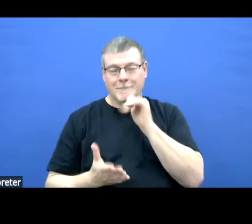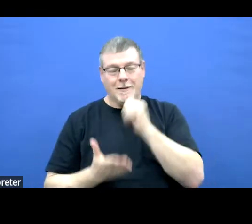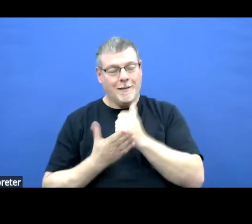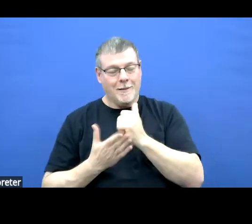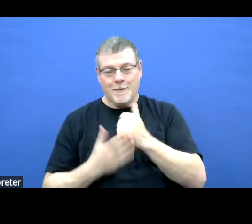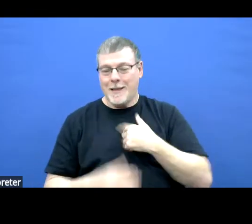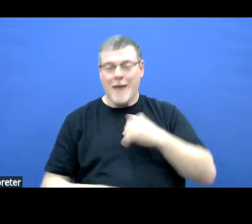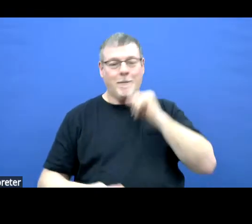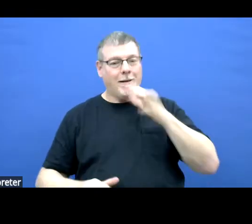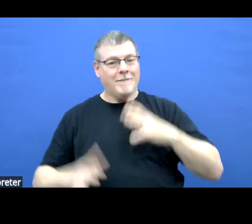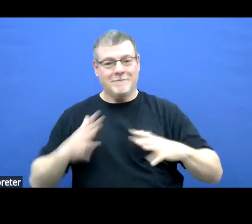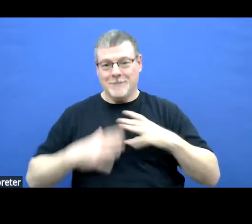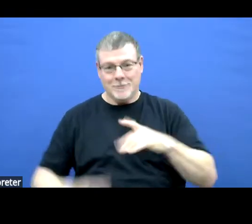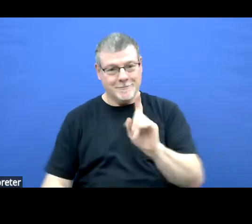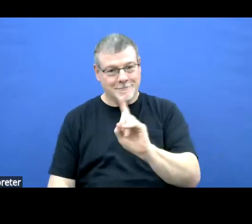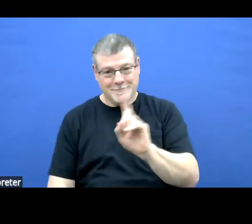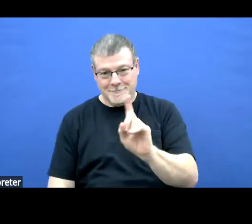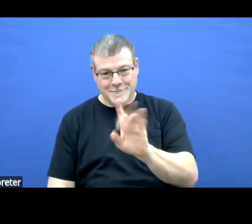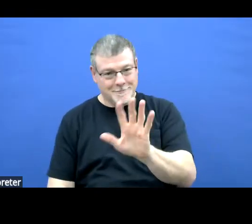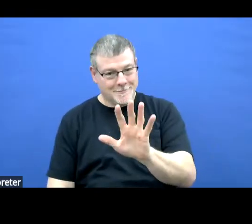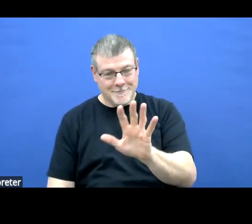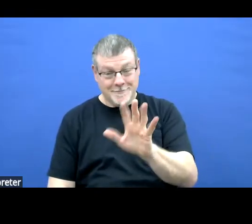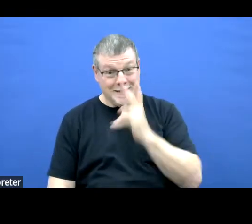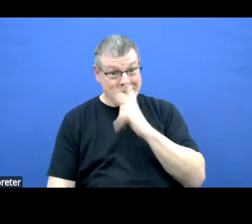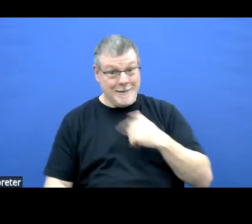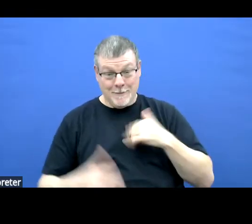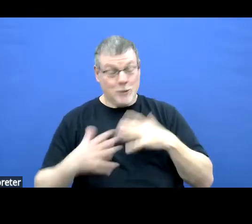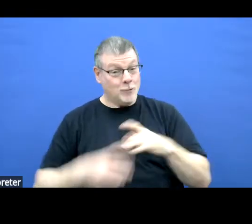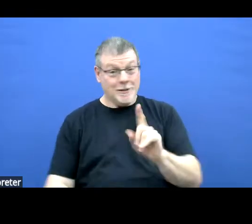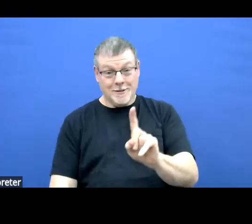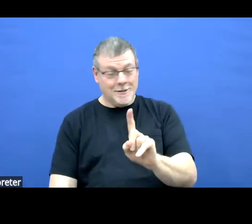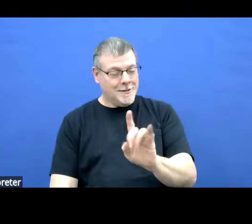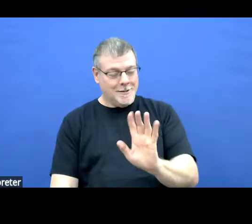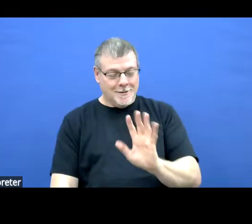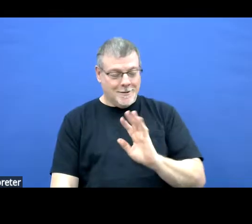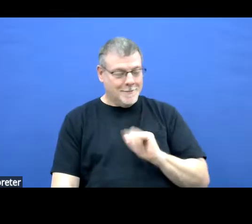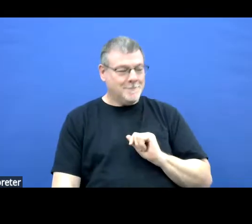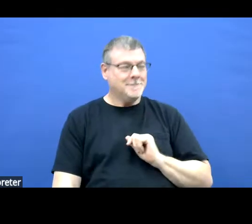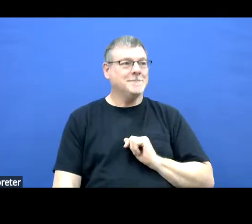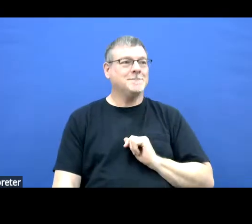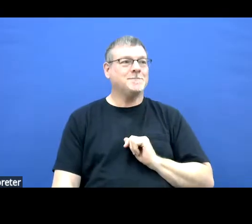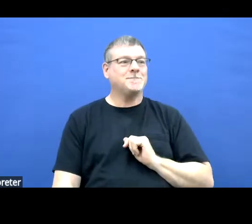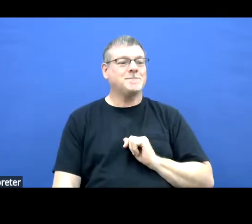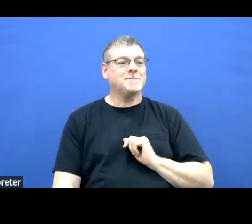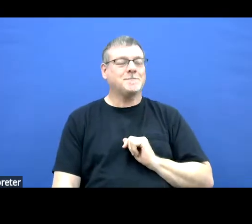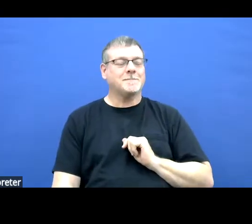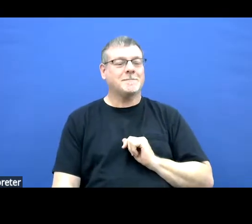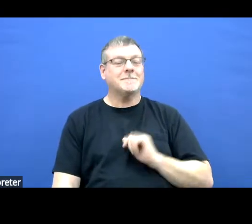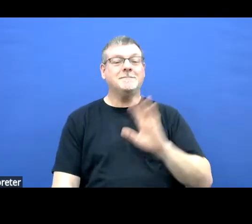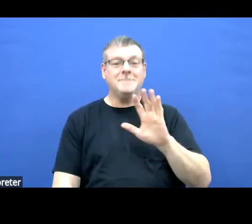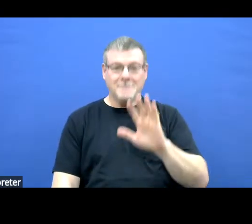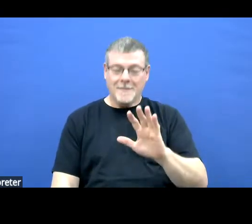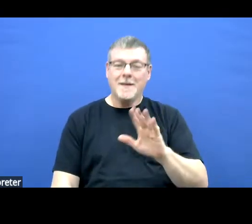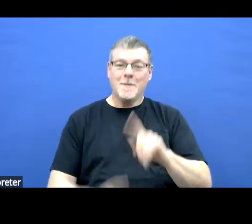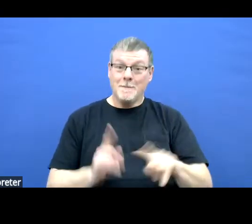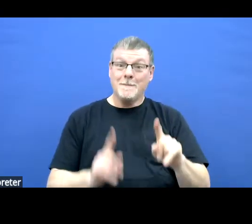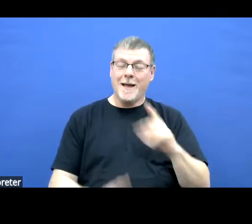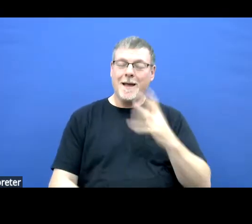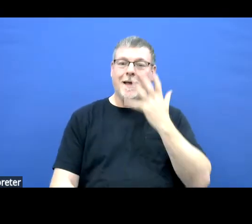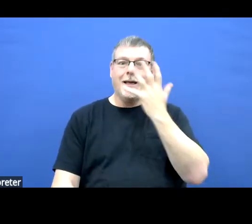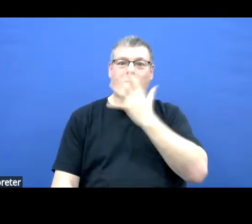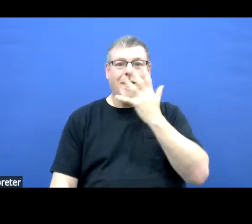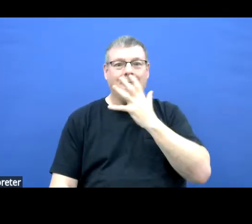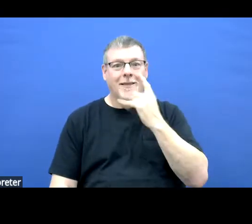not a fashion consultant. Seeing me dress, you understand why. But the look on the face of